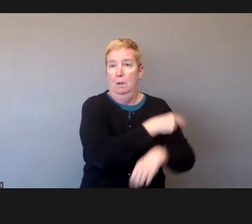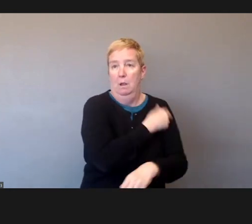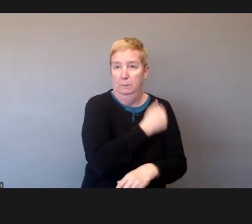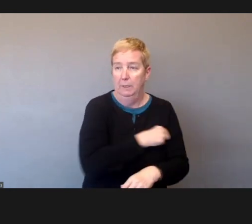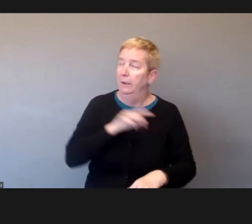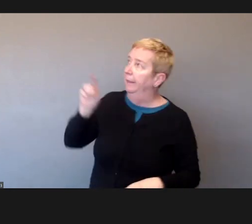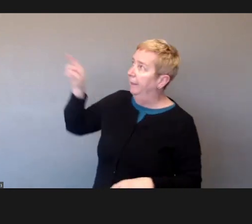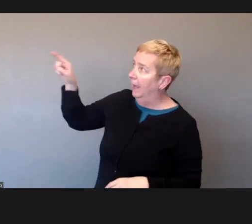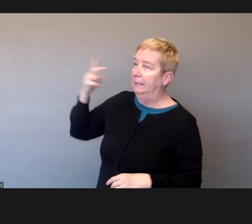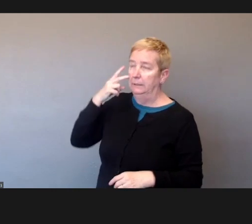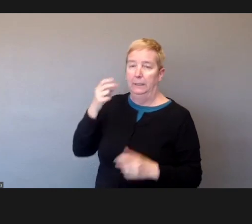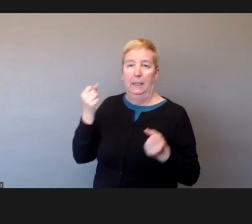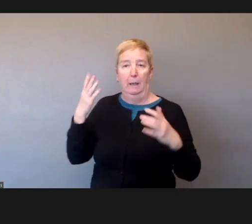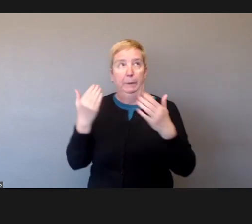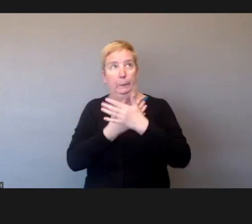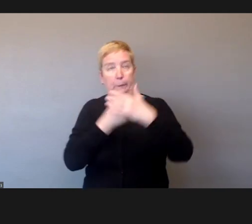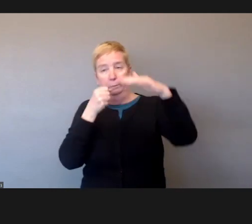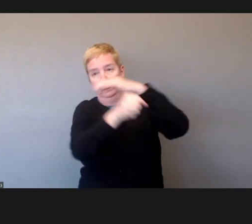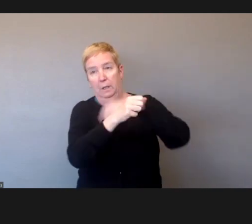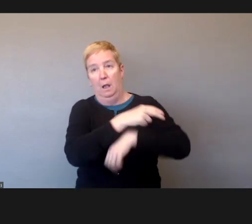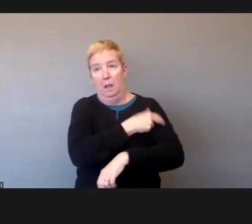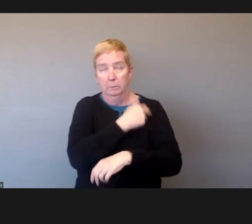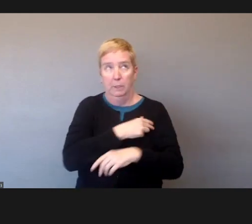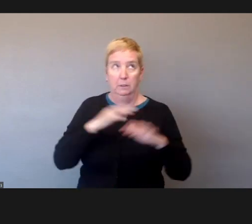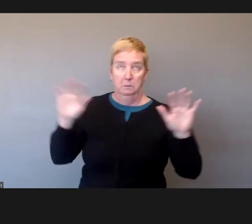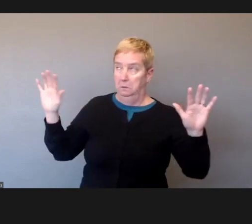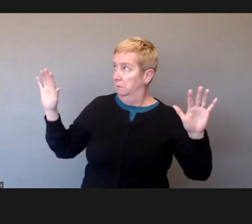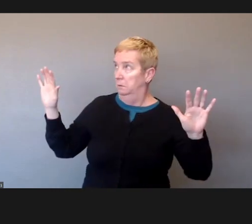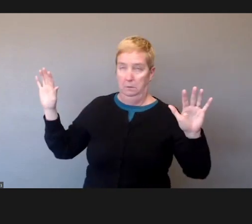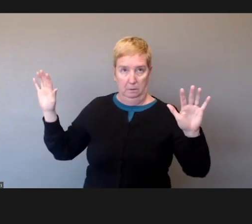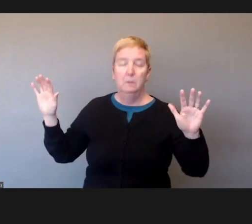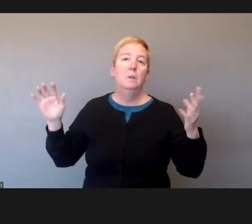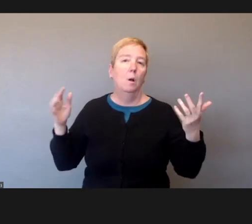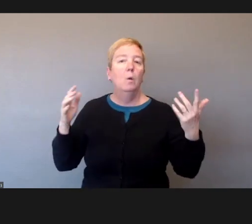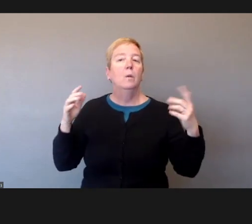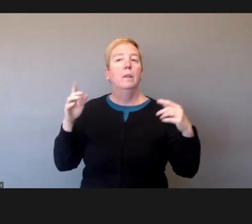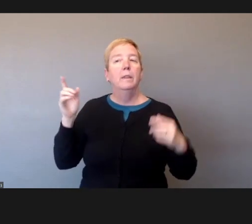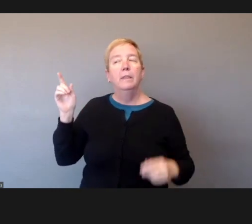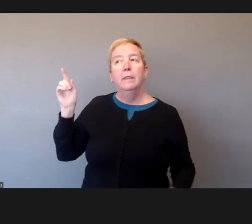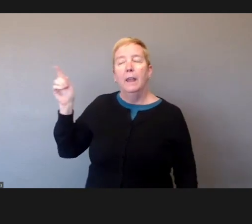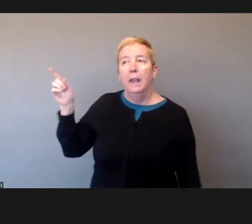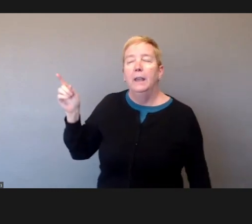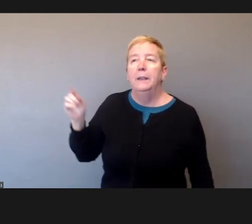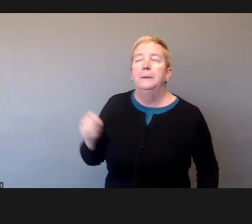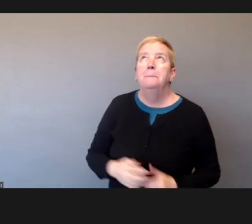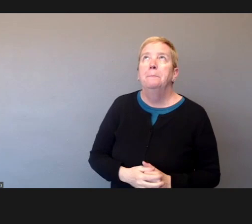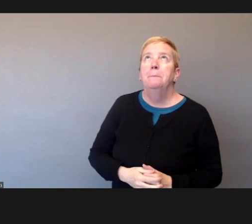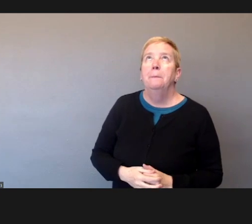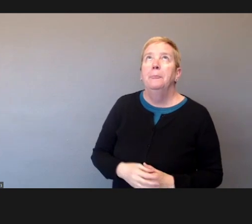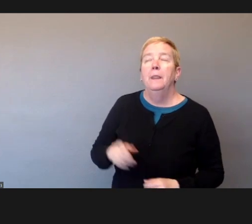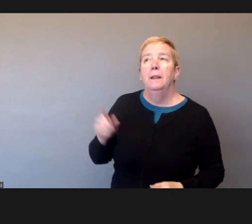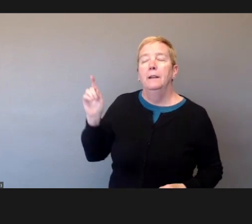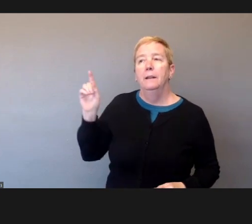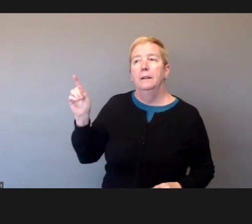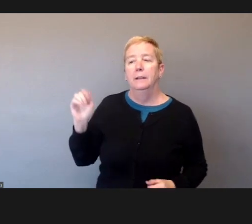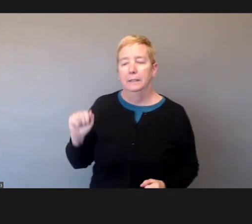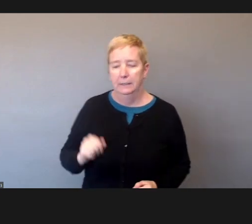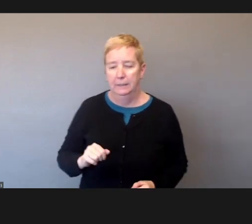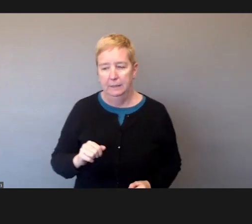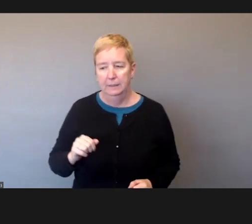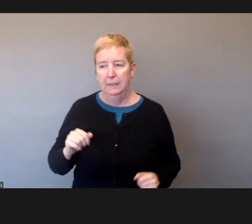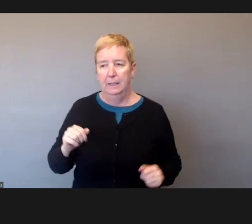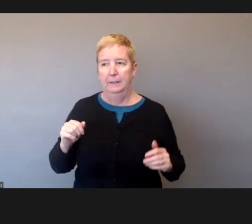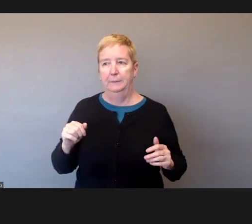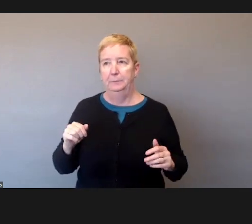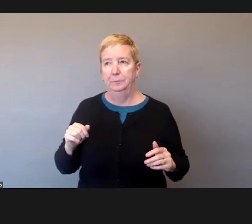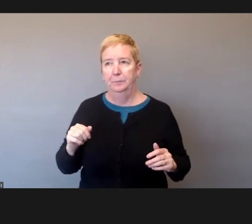probably a little more accurate, but close. And so they have not completely opened up